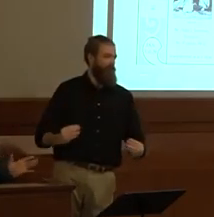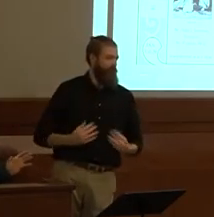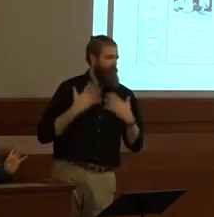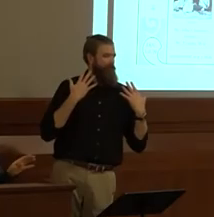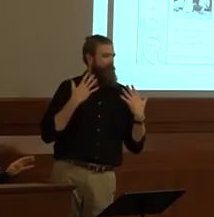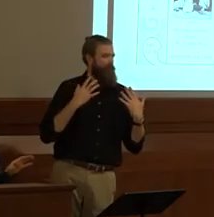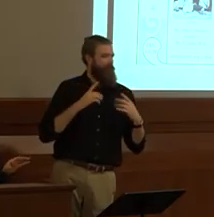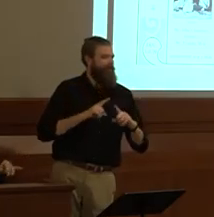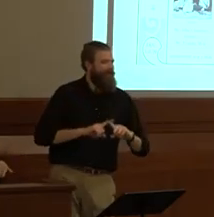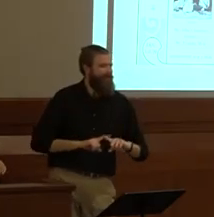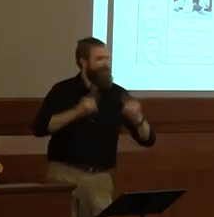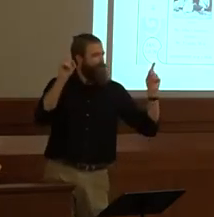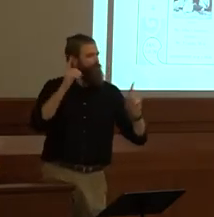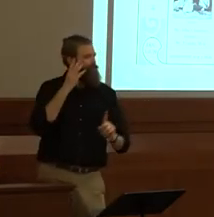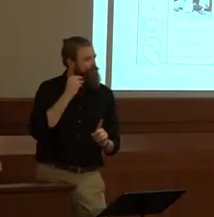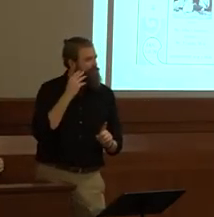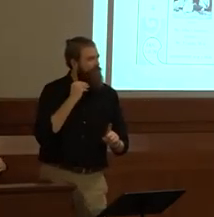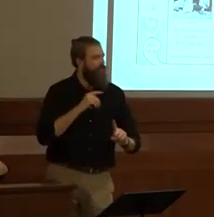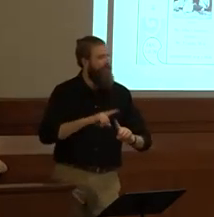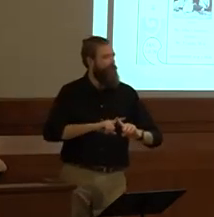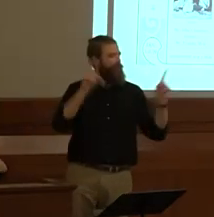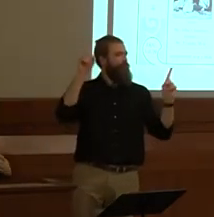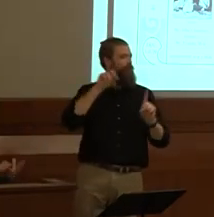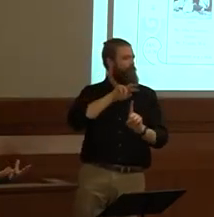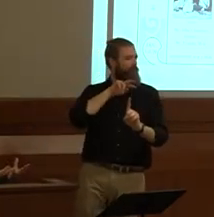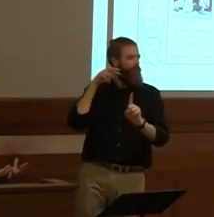experience, different perspectives